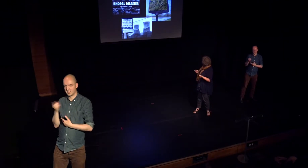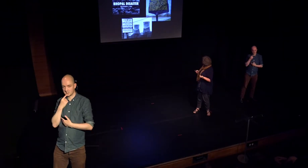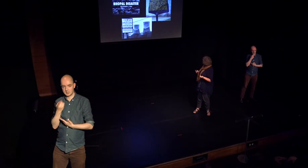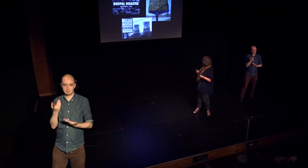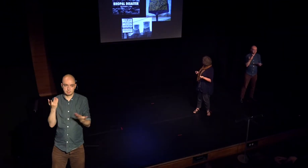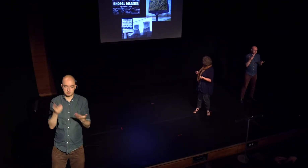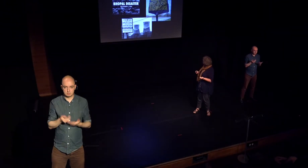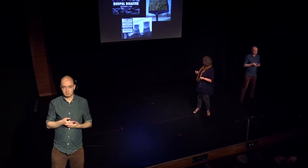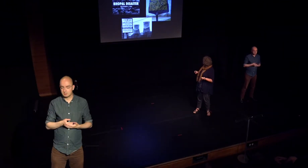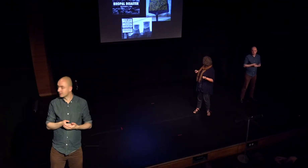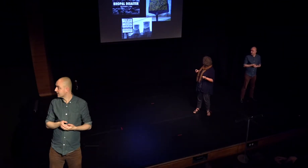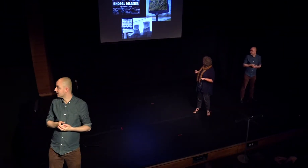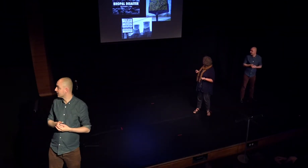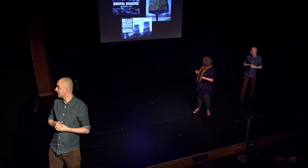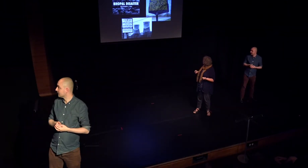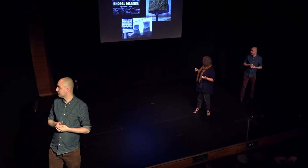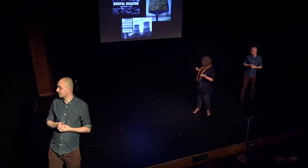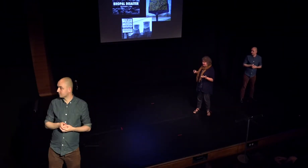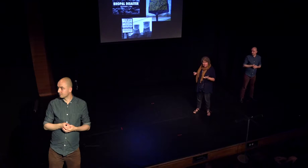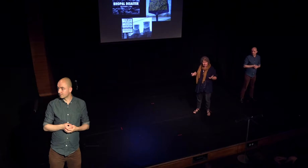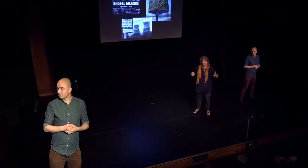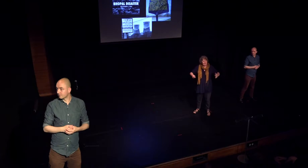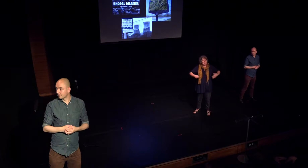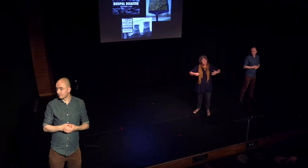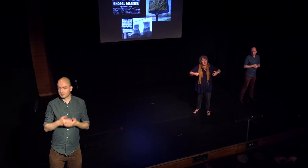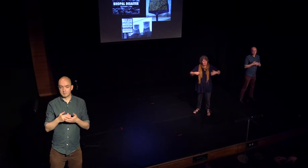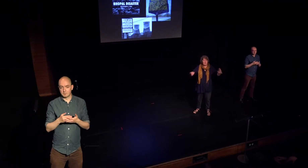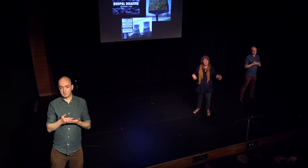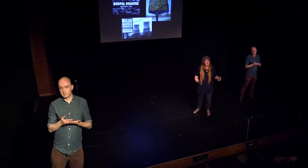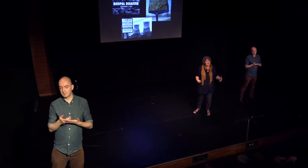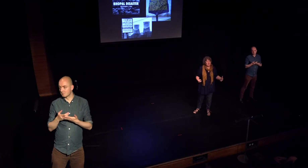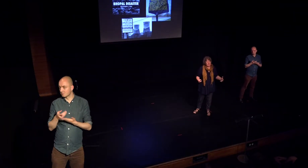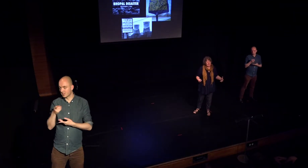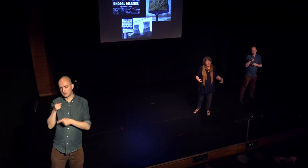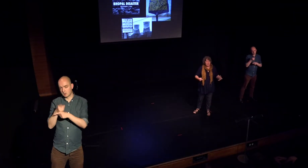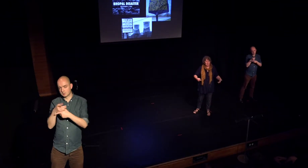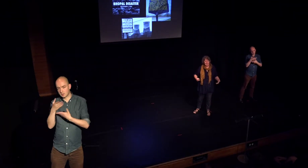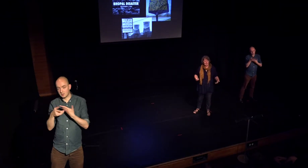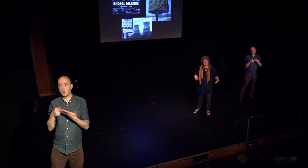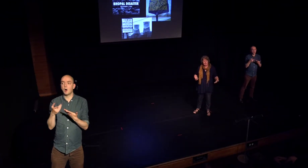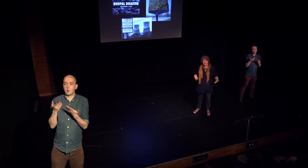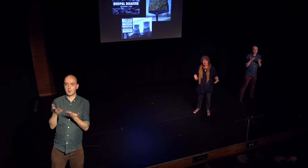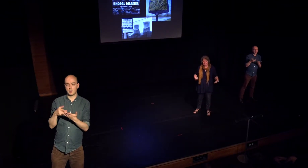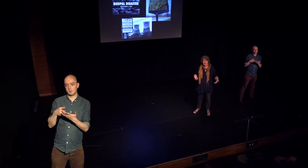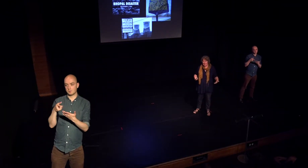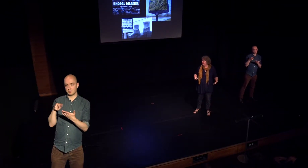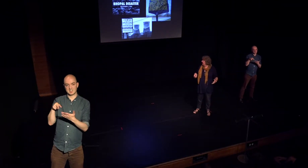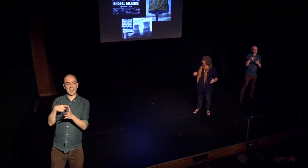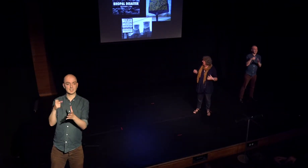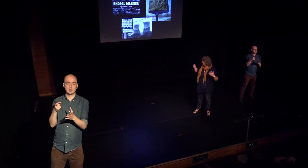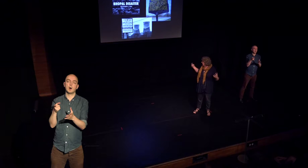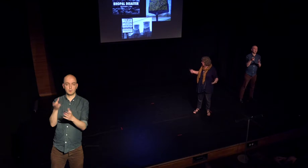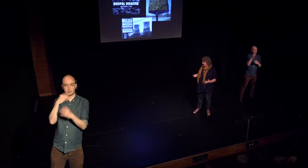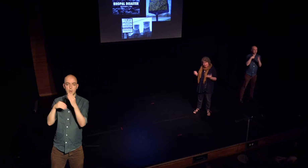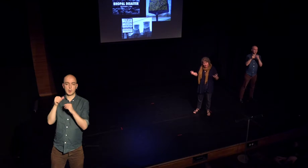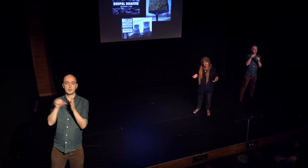events here would cause basic changes throughout one of the world's nuclear power industry. In other words, we've learnt the lesson from this and it's all okay now. Okay?